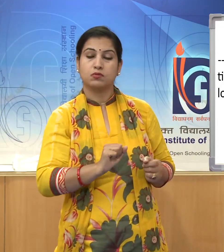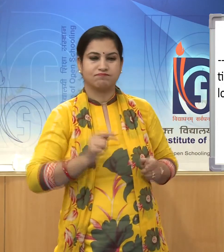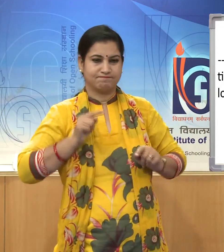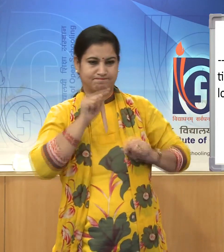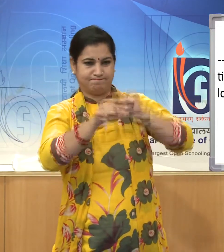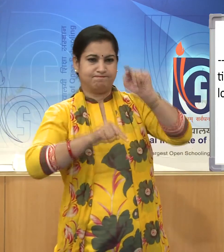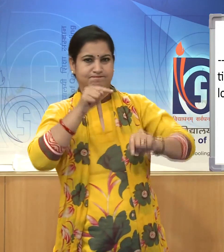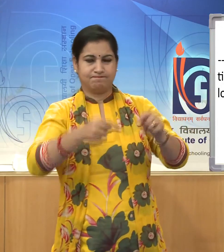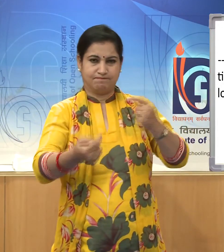critics.